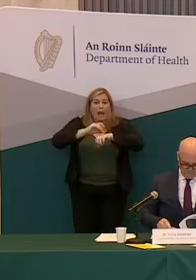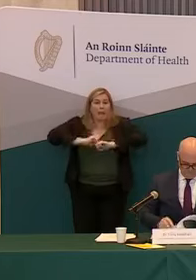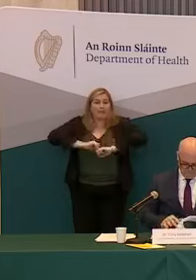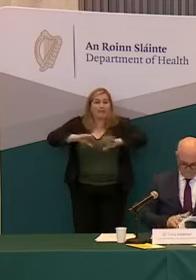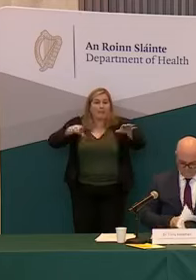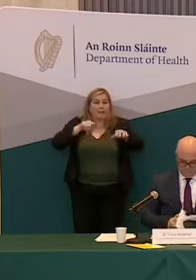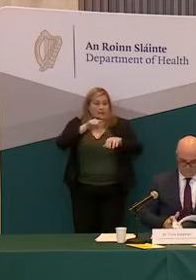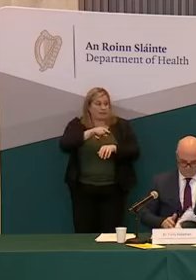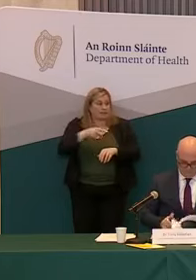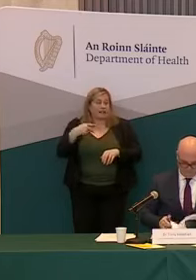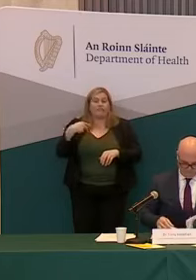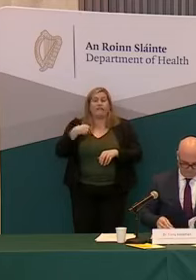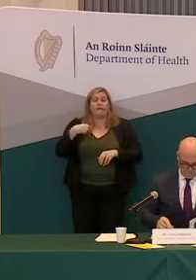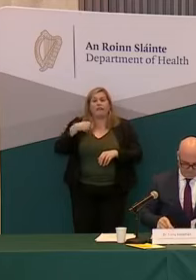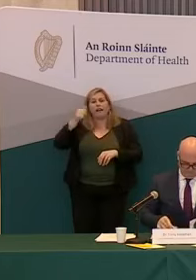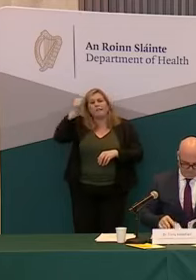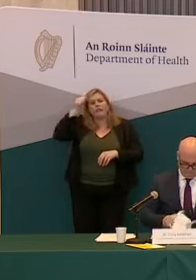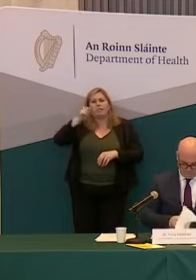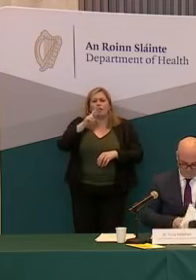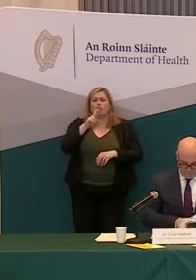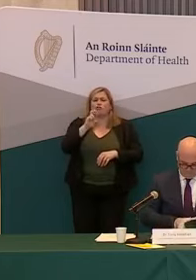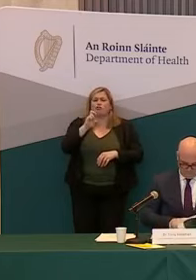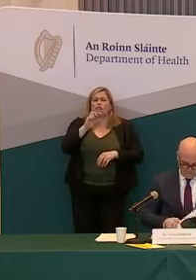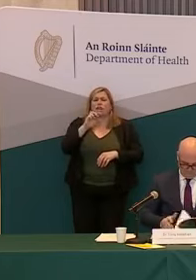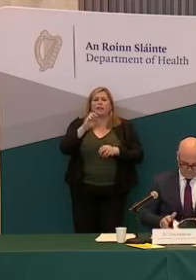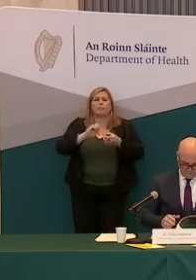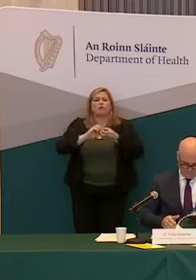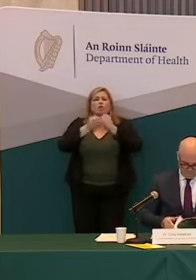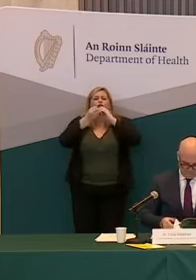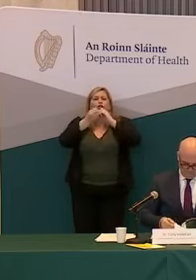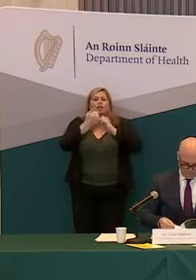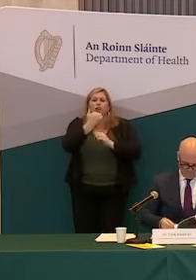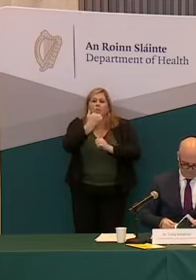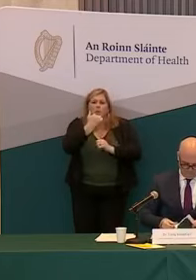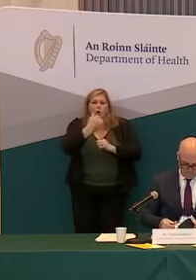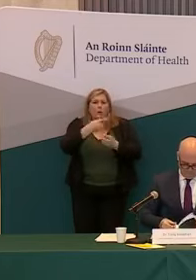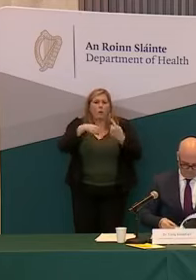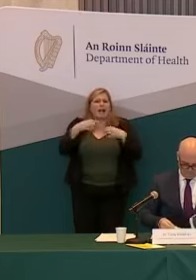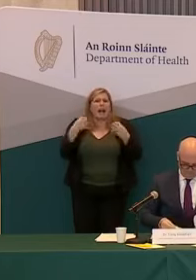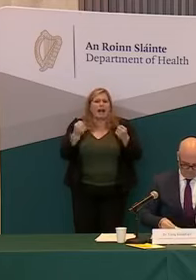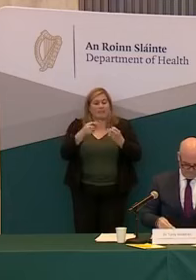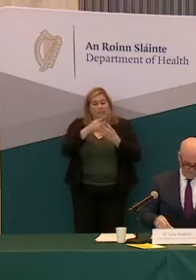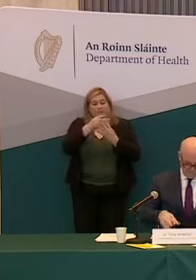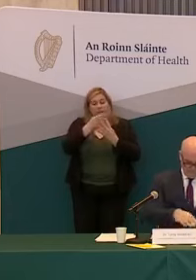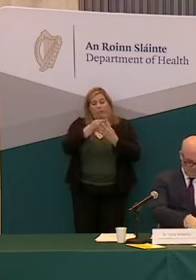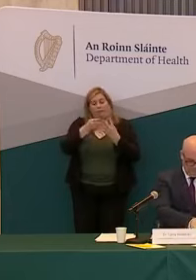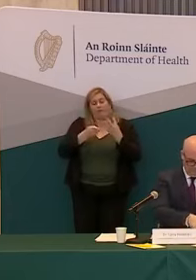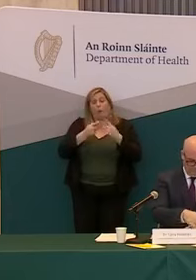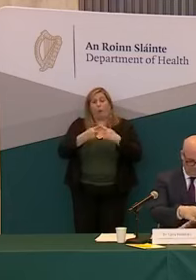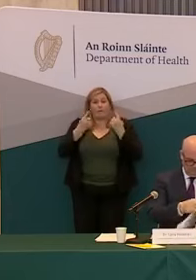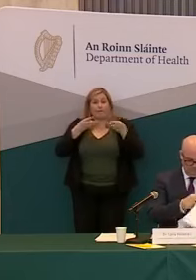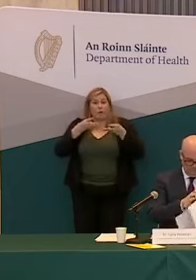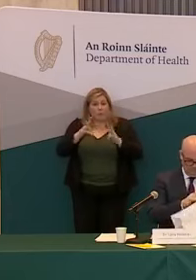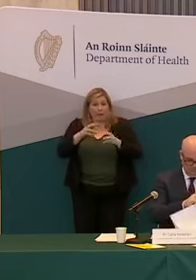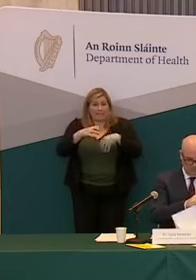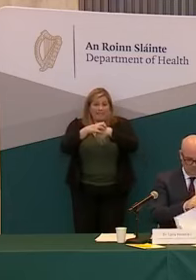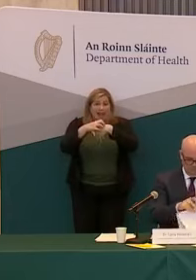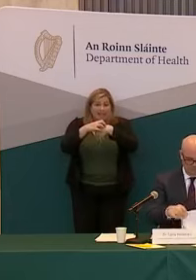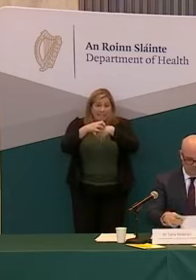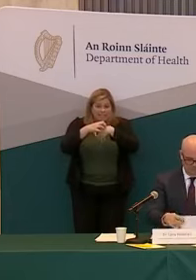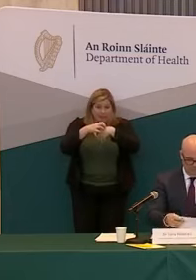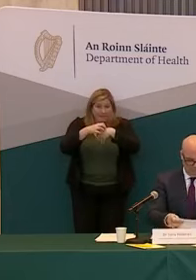famous reproduction number. We have 4 separate ways of estimating the reproduction